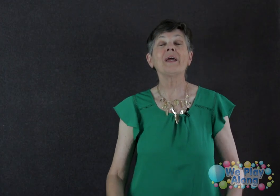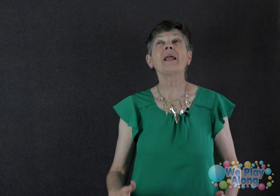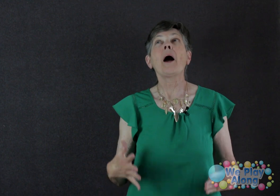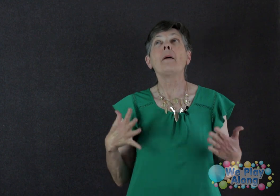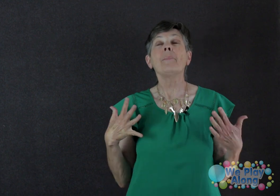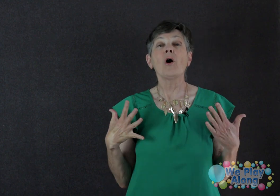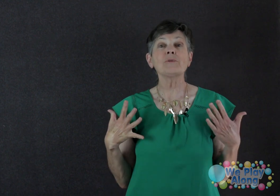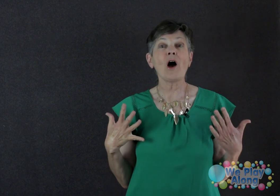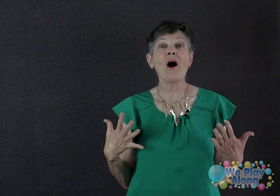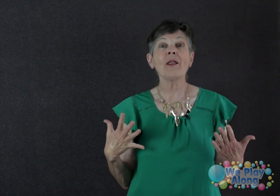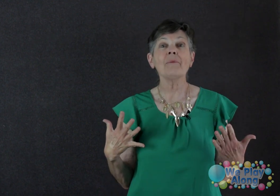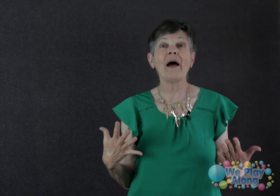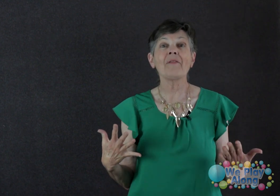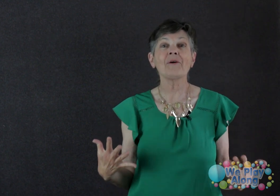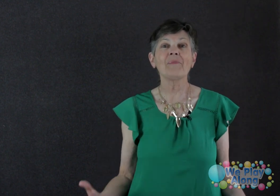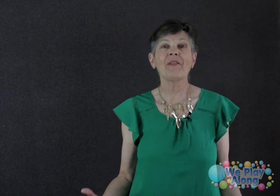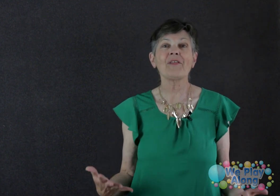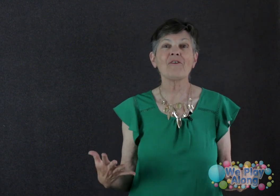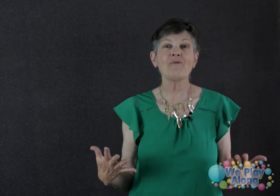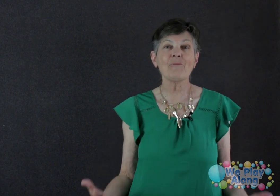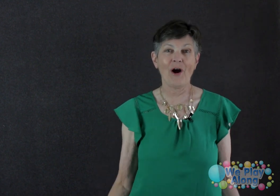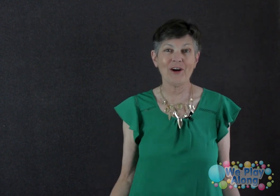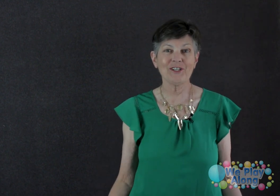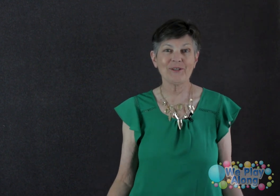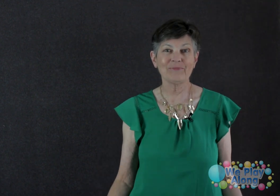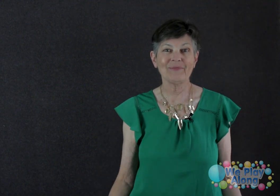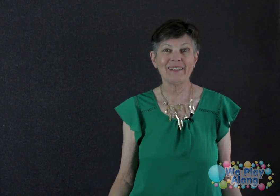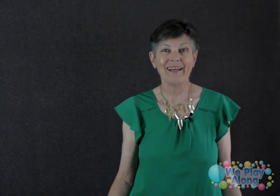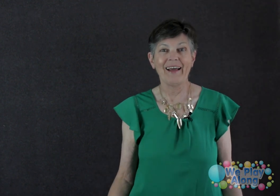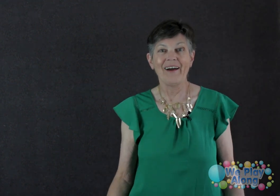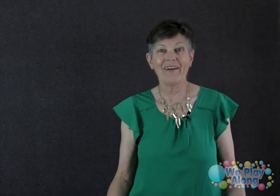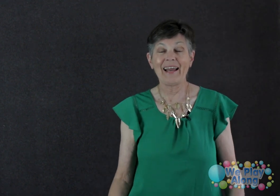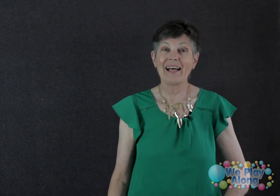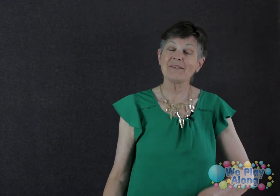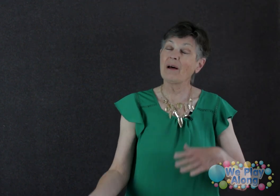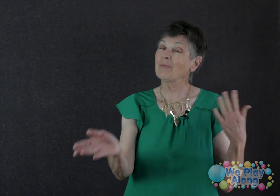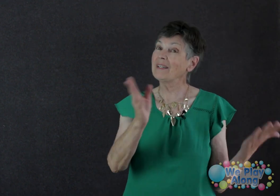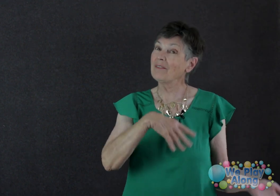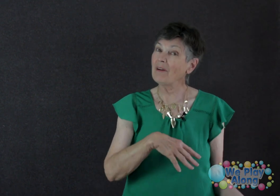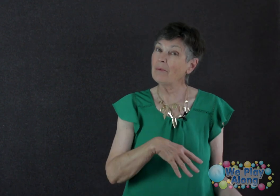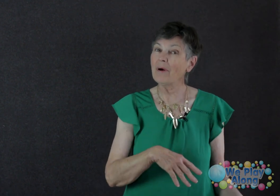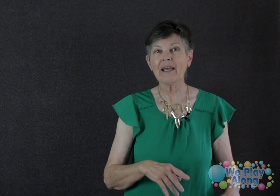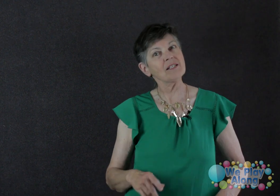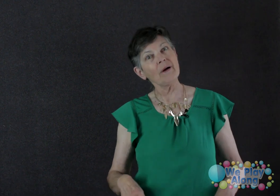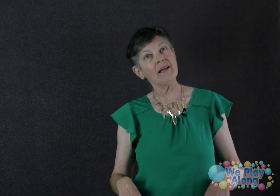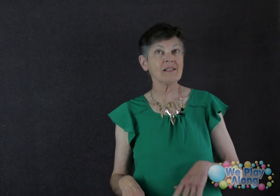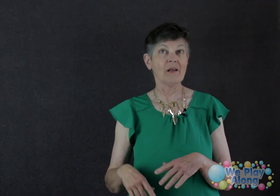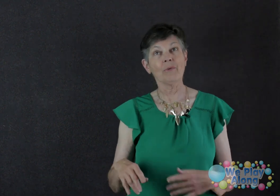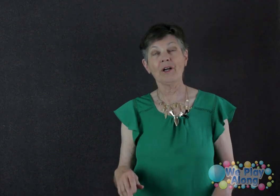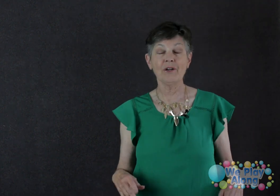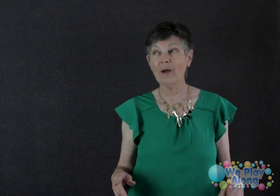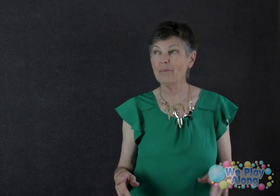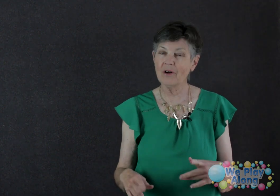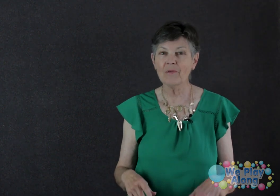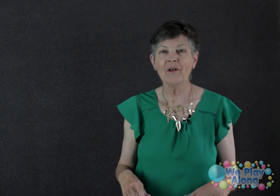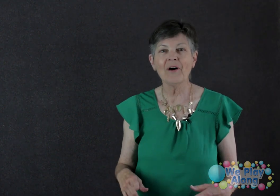doing poems all about the month of March. Okay, last month we did February. Guess what? Next month we're going to do April.